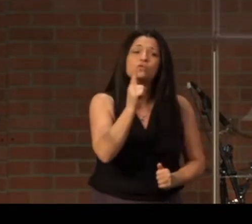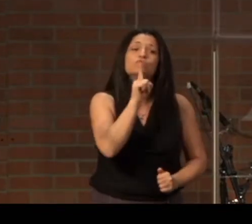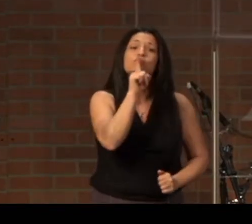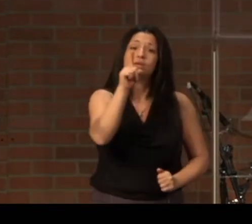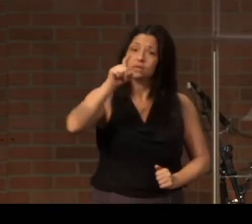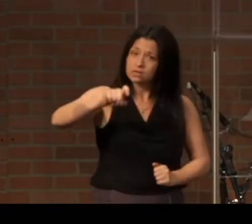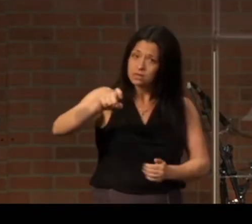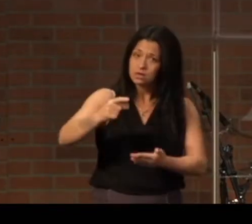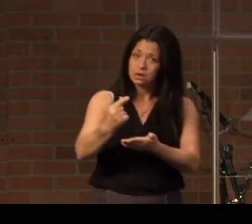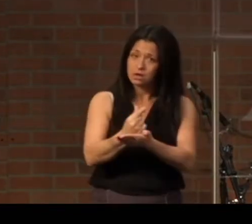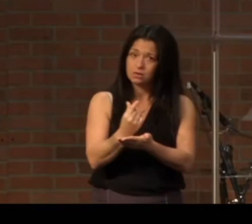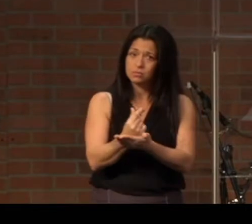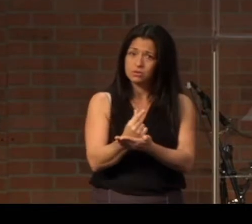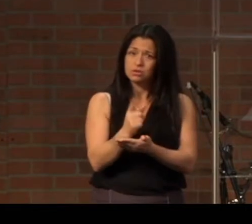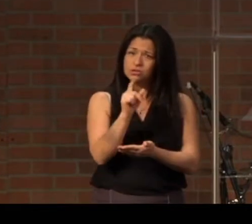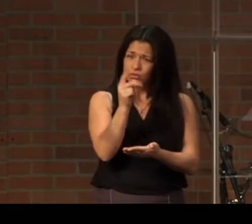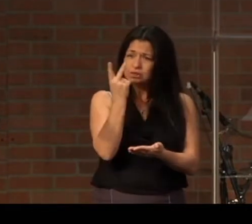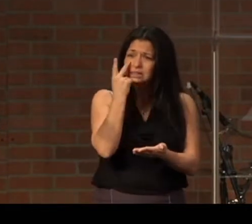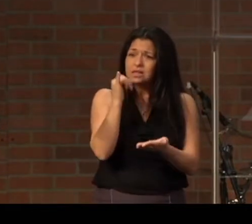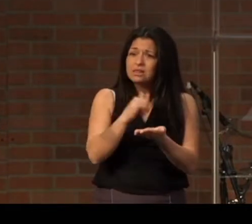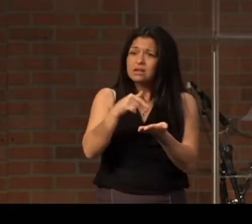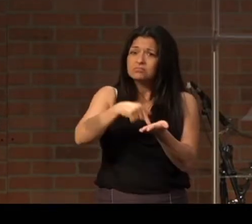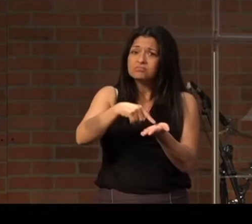the gospel. Do you see that in verse 6?